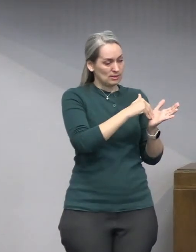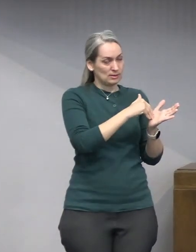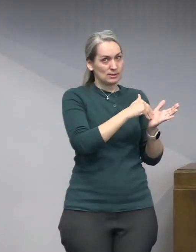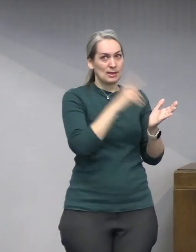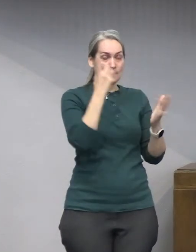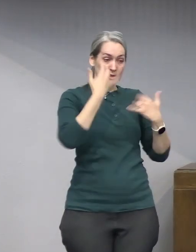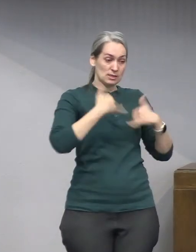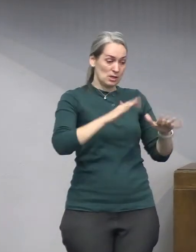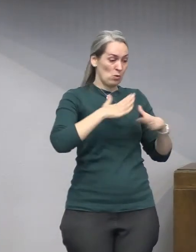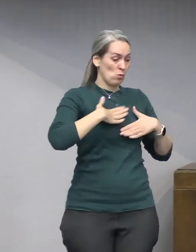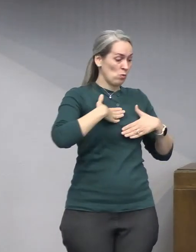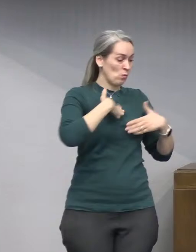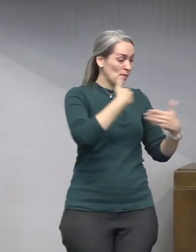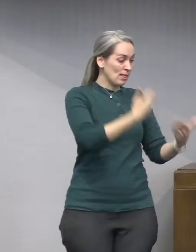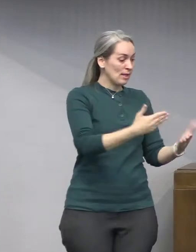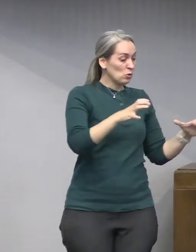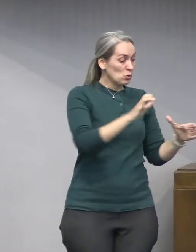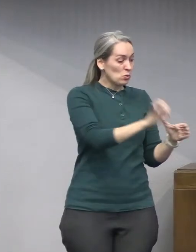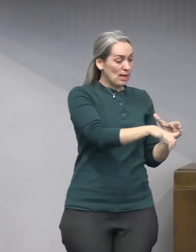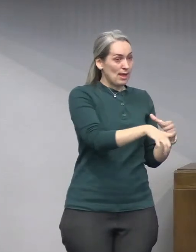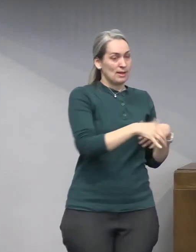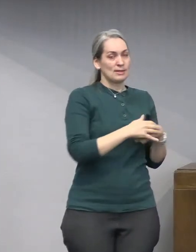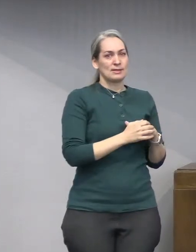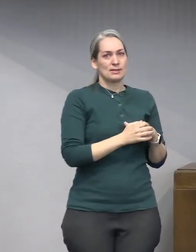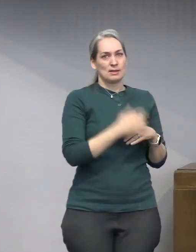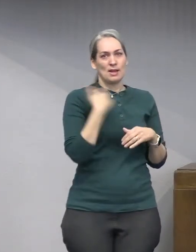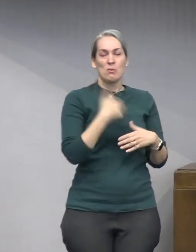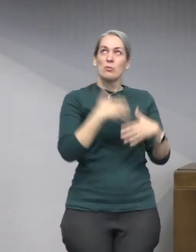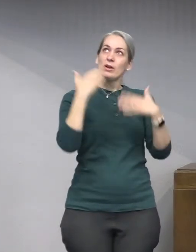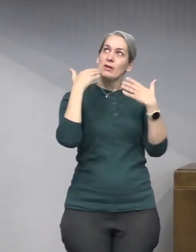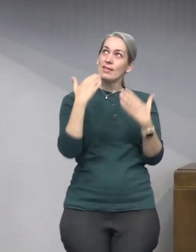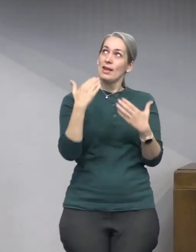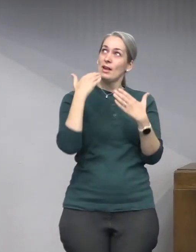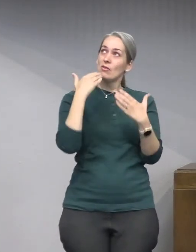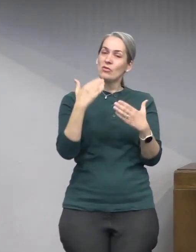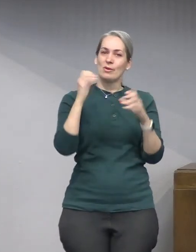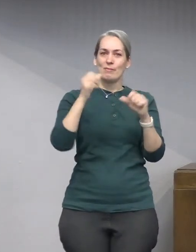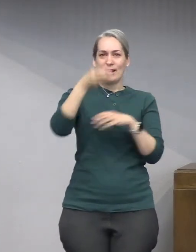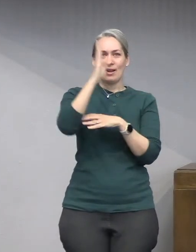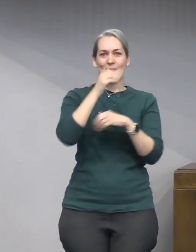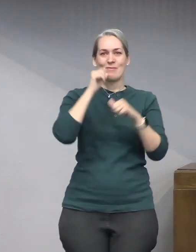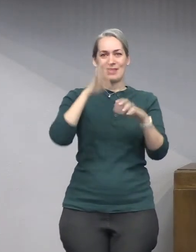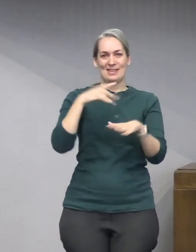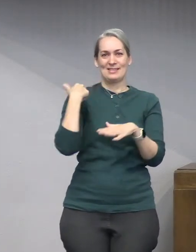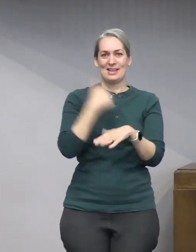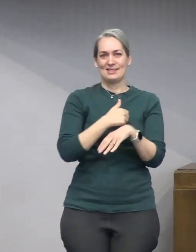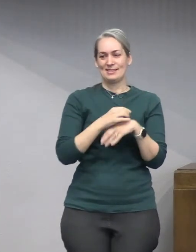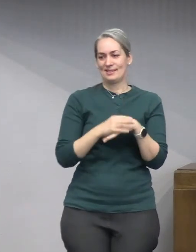He's still willing to do that, and we're grateful. May God bless us.